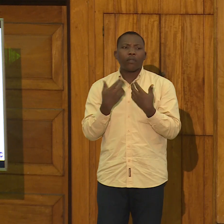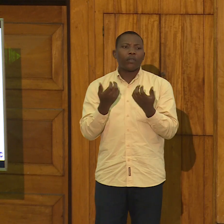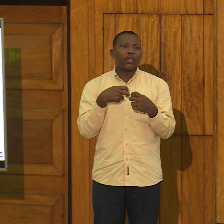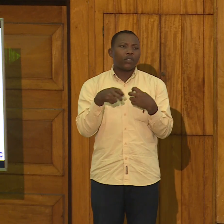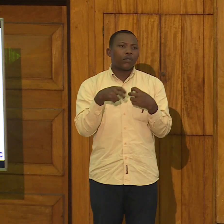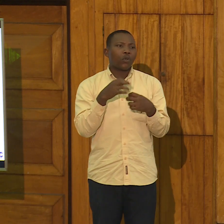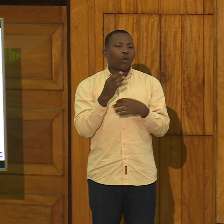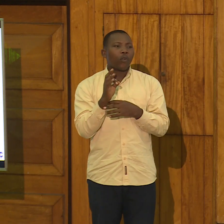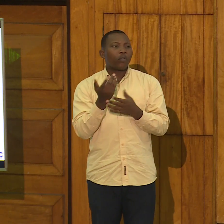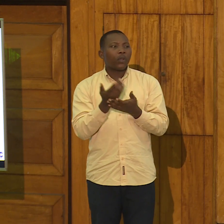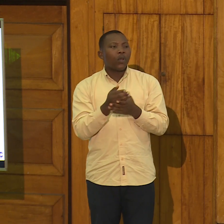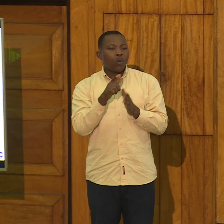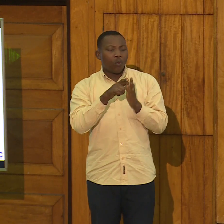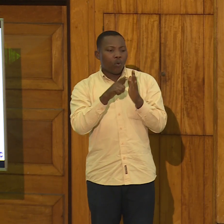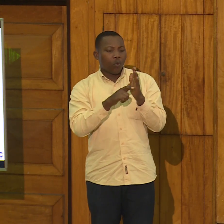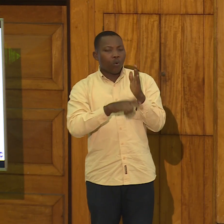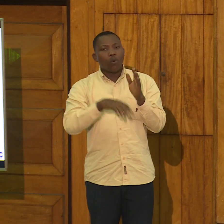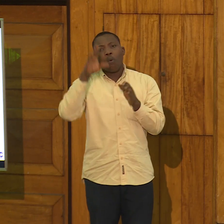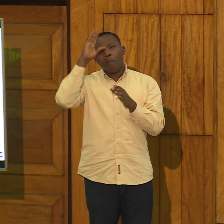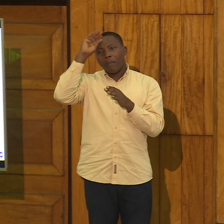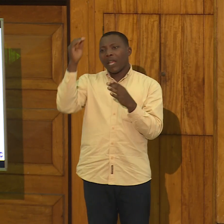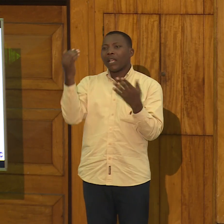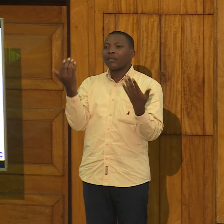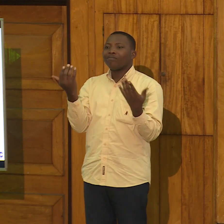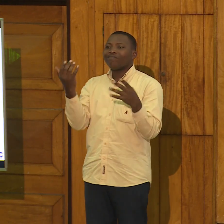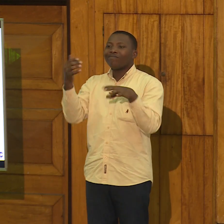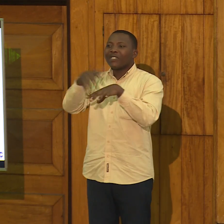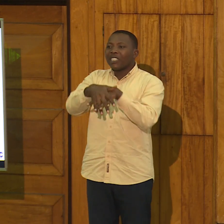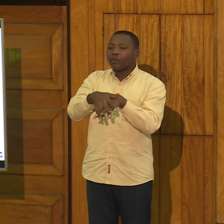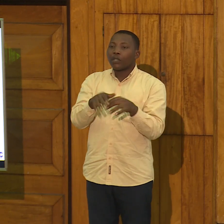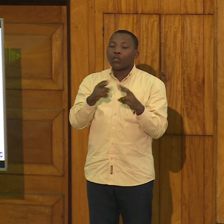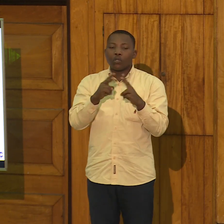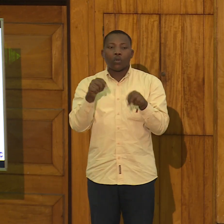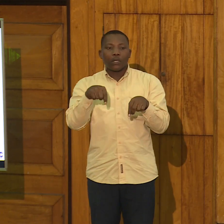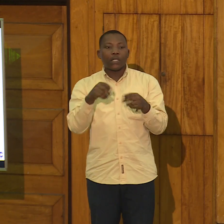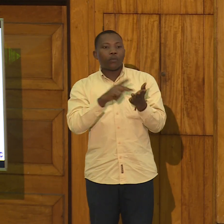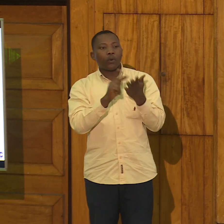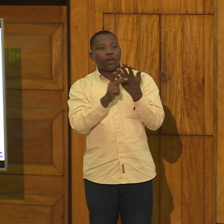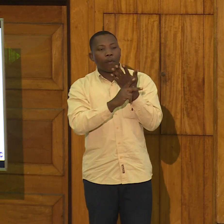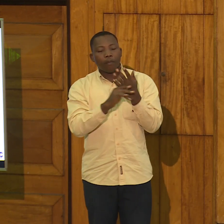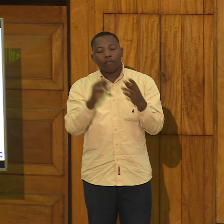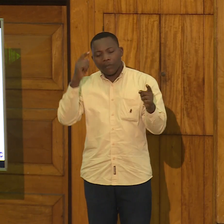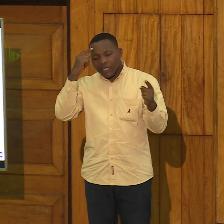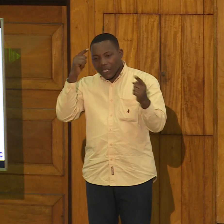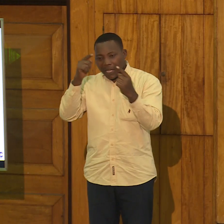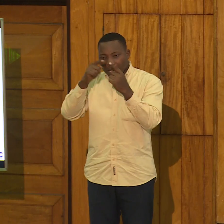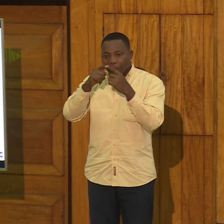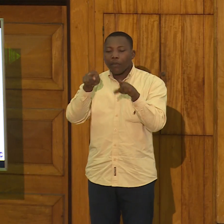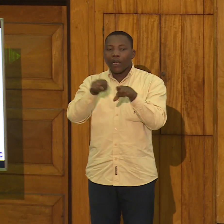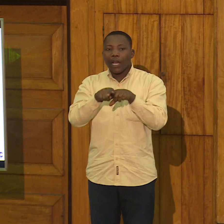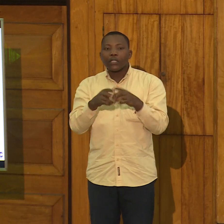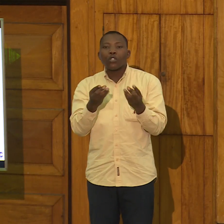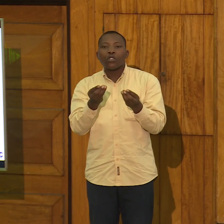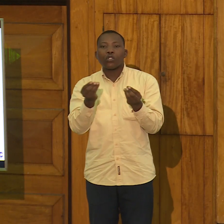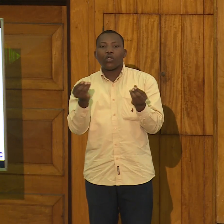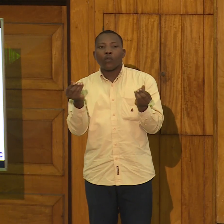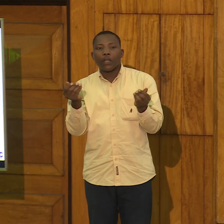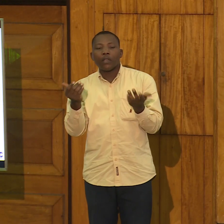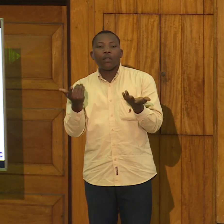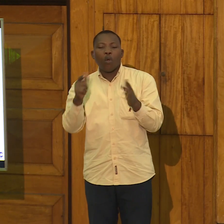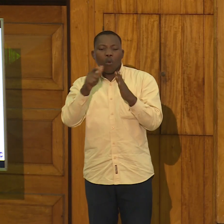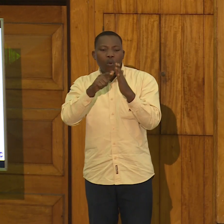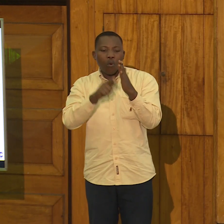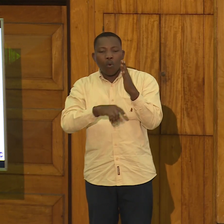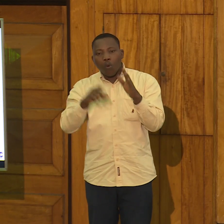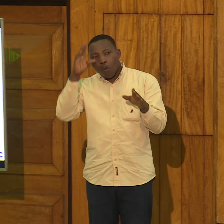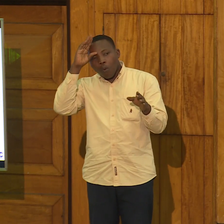of low male engagement. So this program is aimed at addressing low male